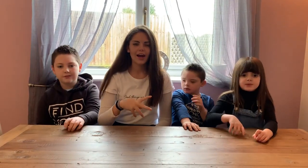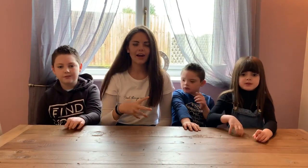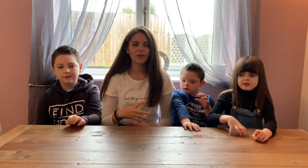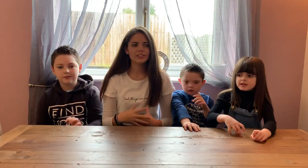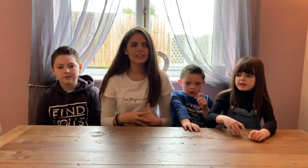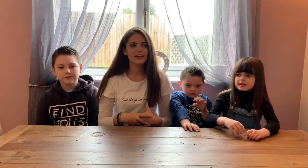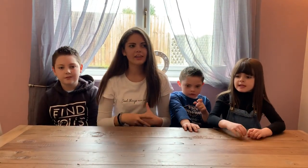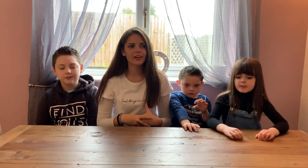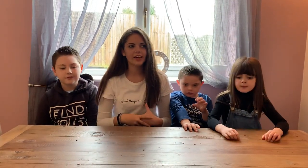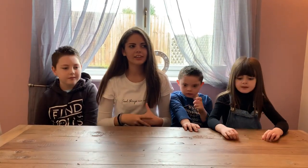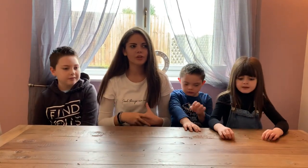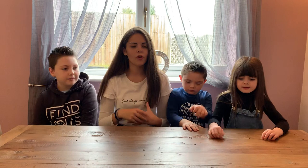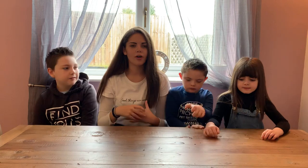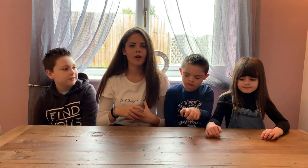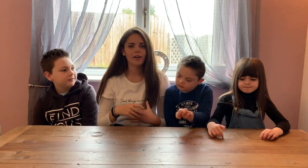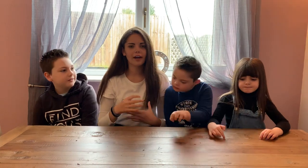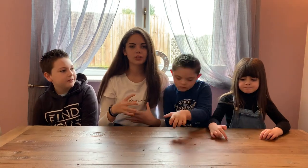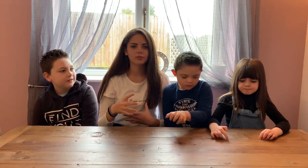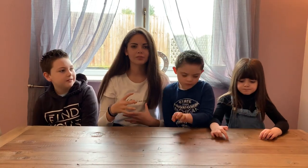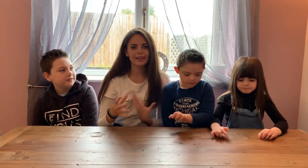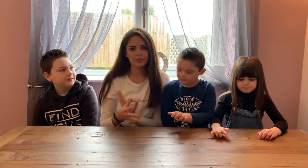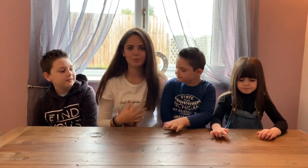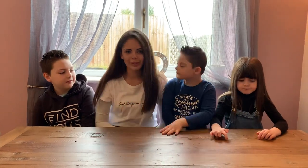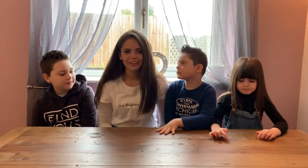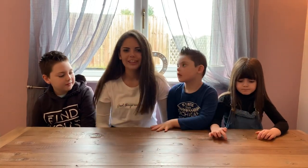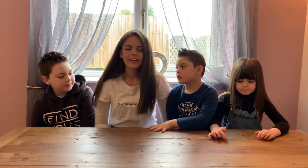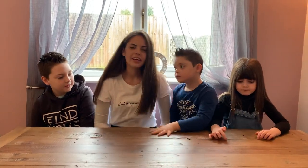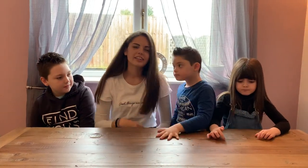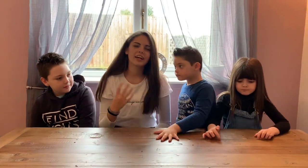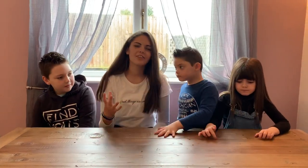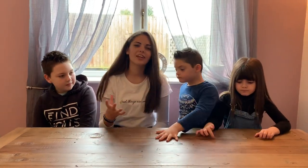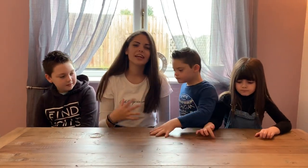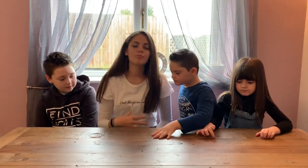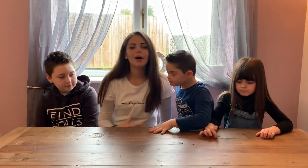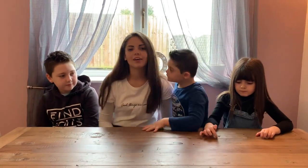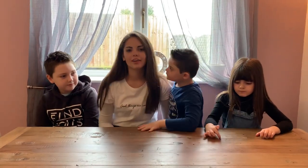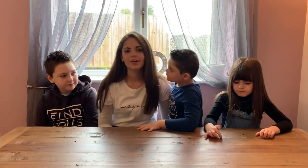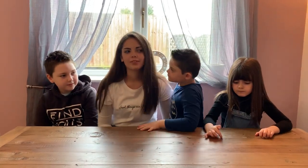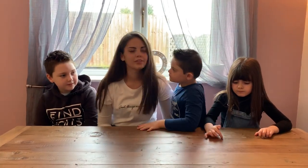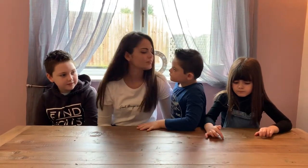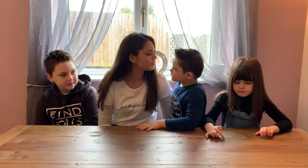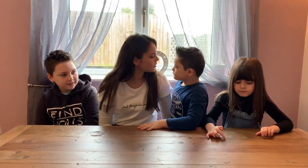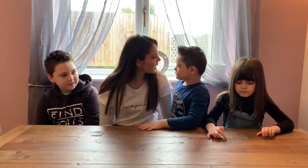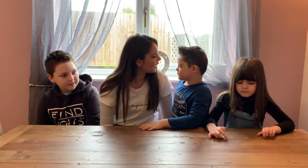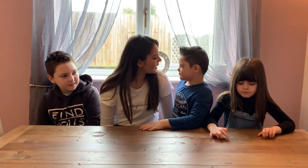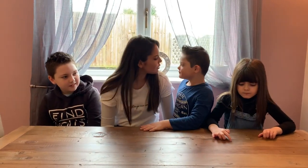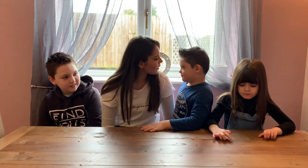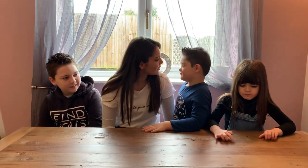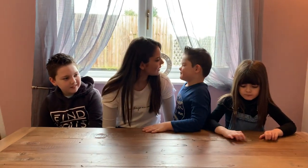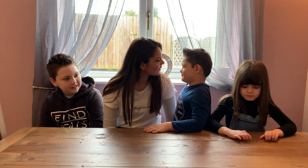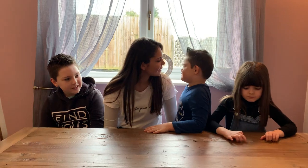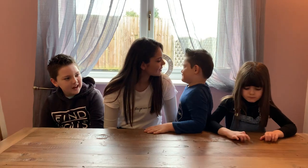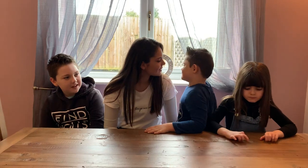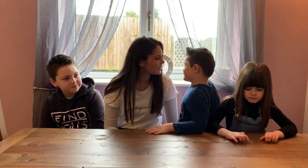Ladybird. Obviously, it's not an actual ladybird. It's kind of a ladybug. Yeah, ladybug, wouldn't it, Lucas? Yeah.